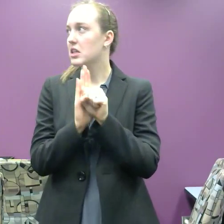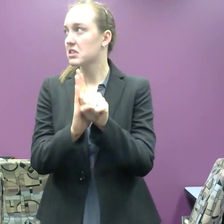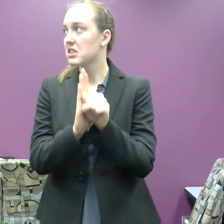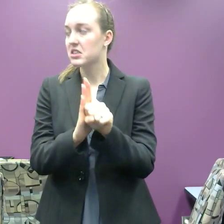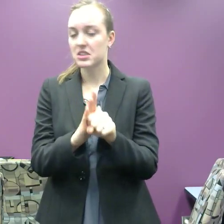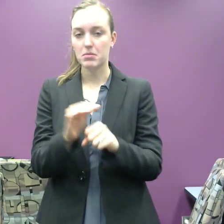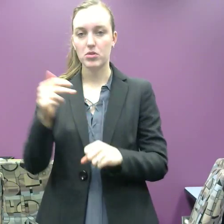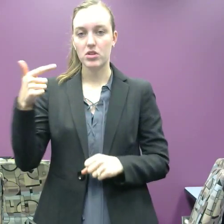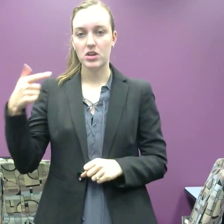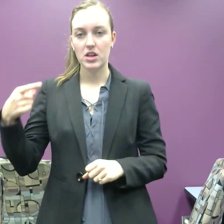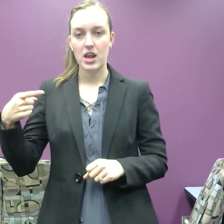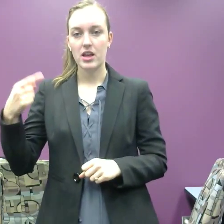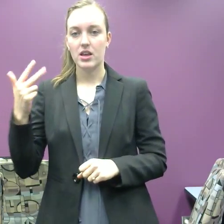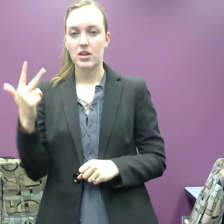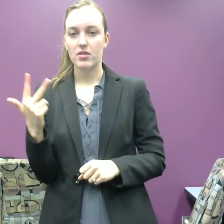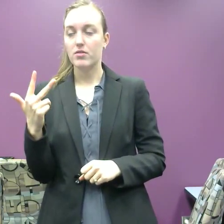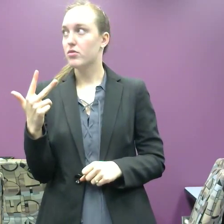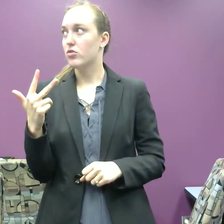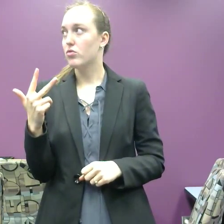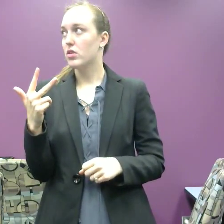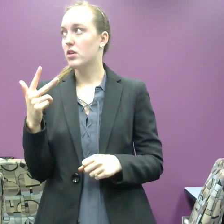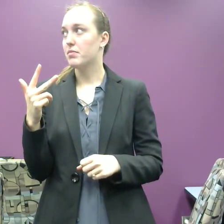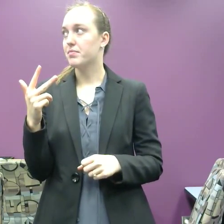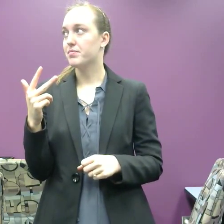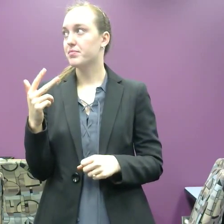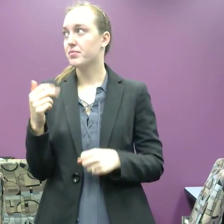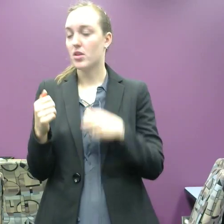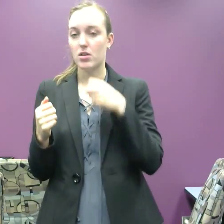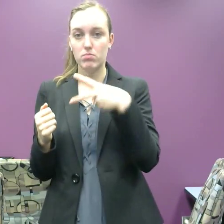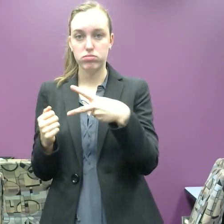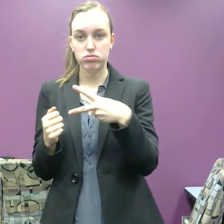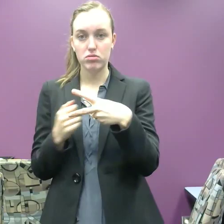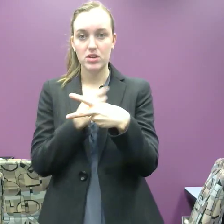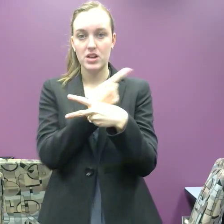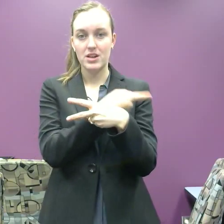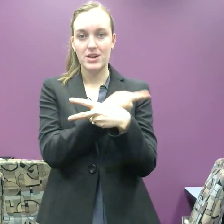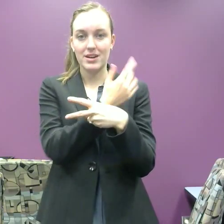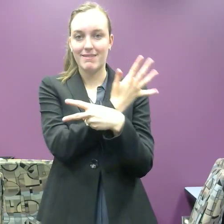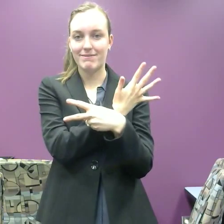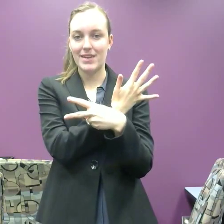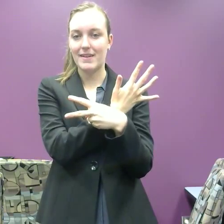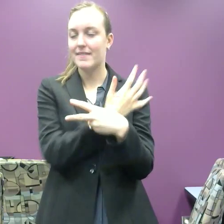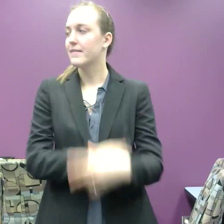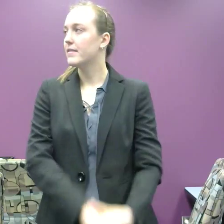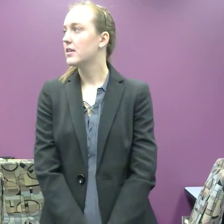way. And can you use to the right of and to the left of like you did earlier?